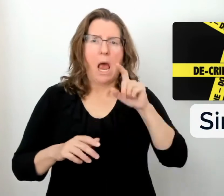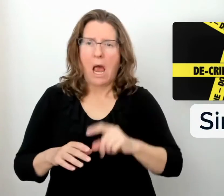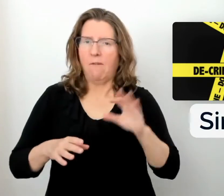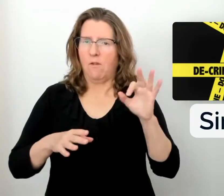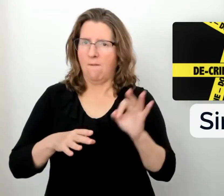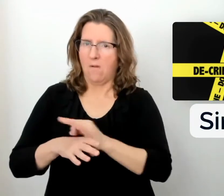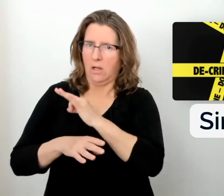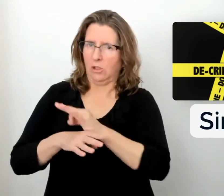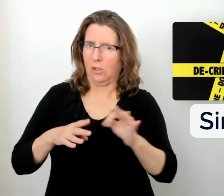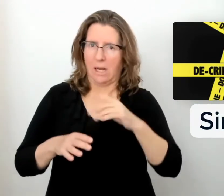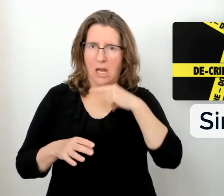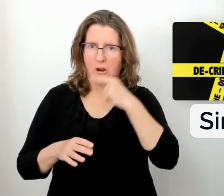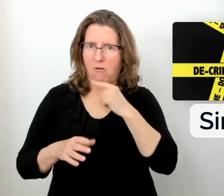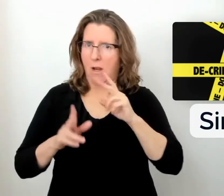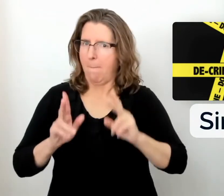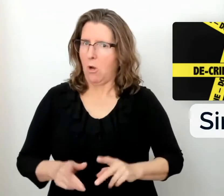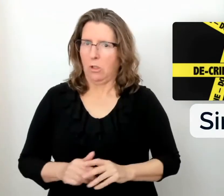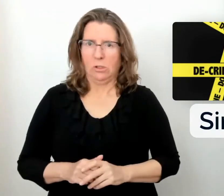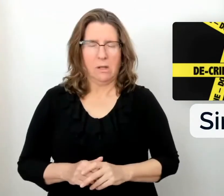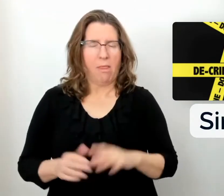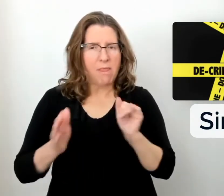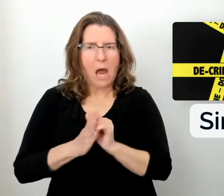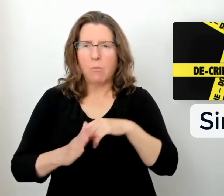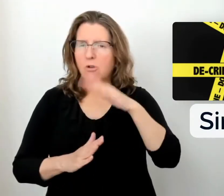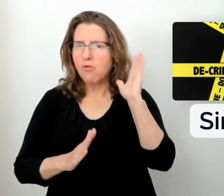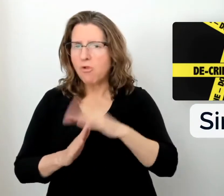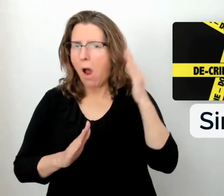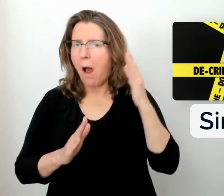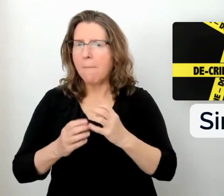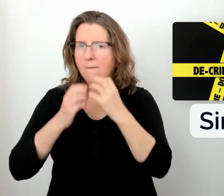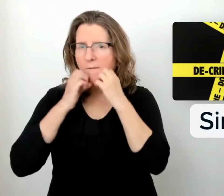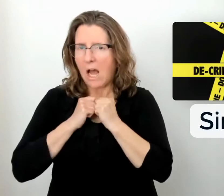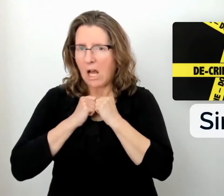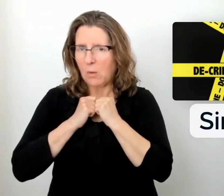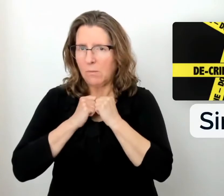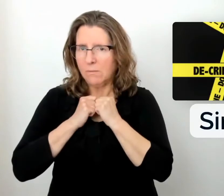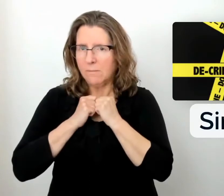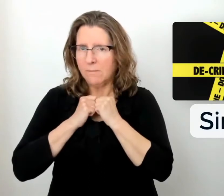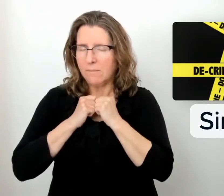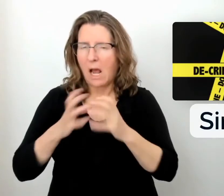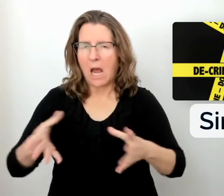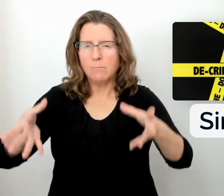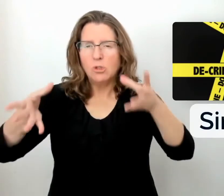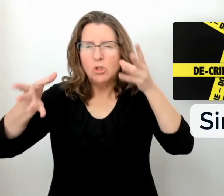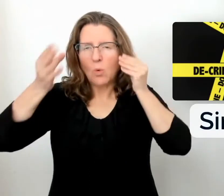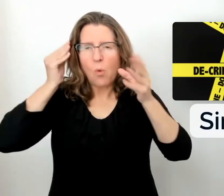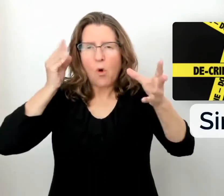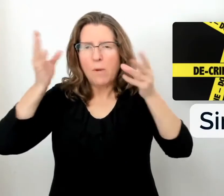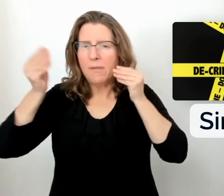ask. Passing as a hearing person was the top priority. That's the narrative I